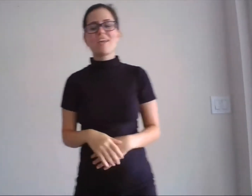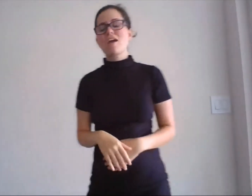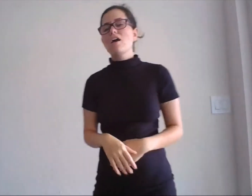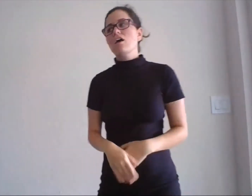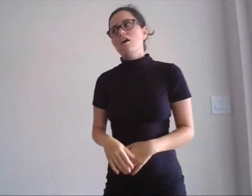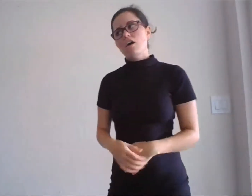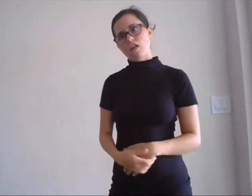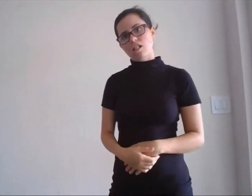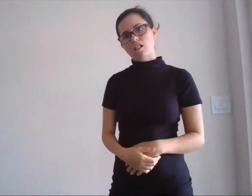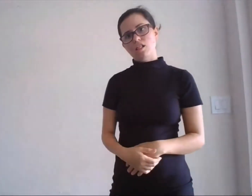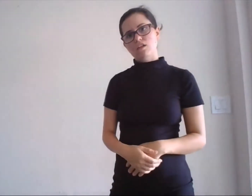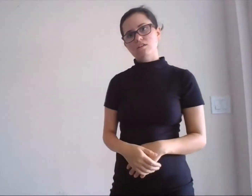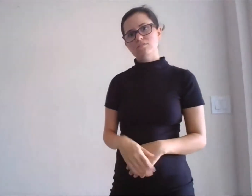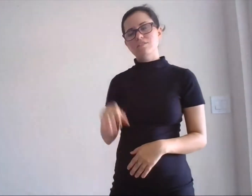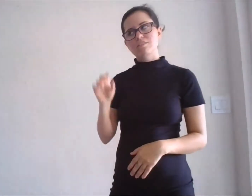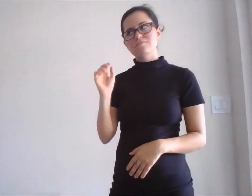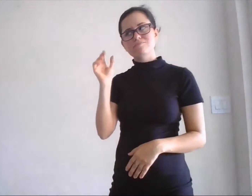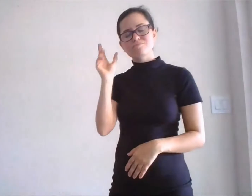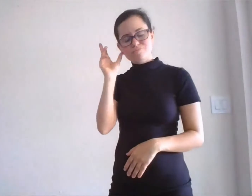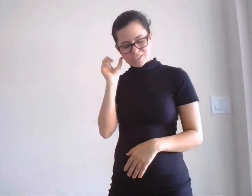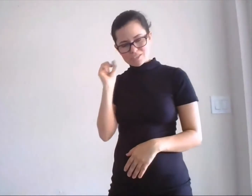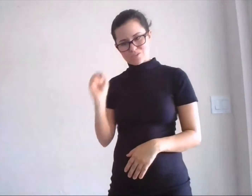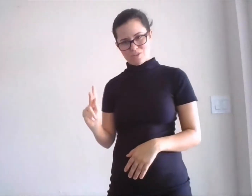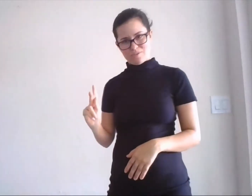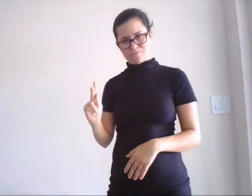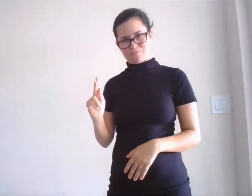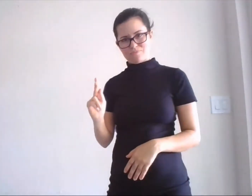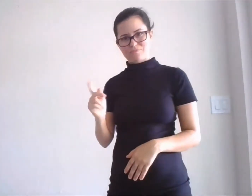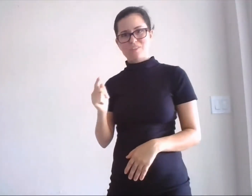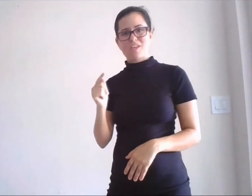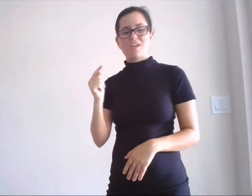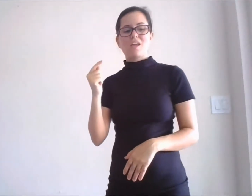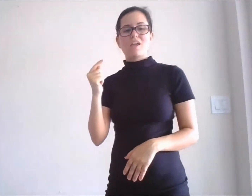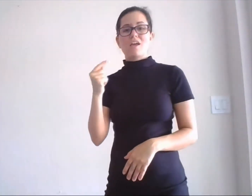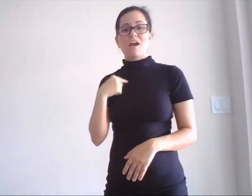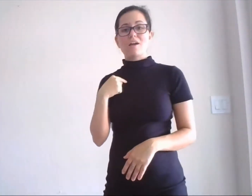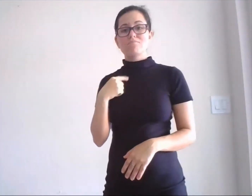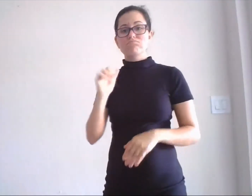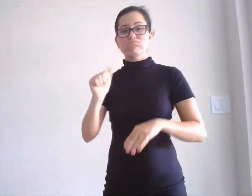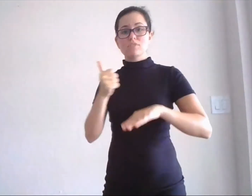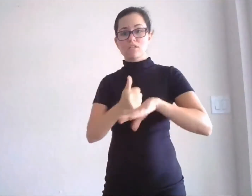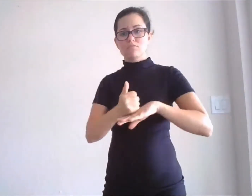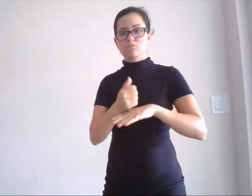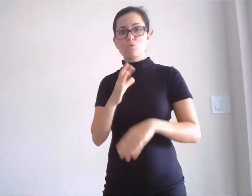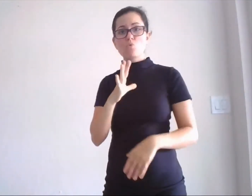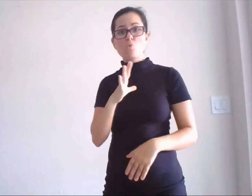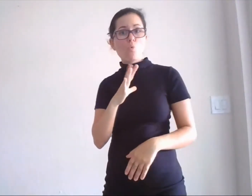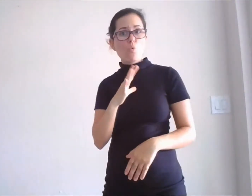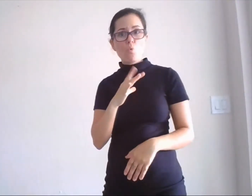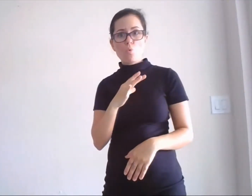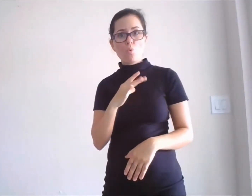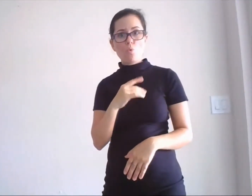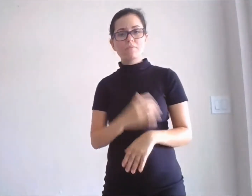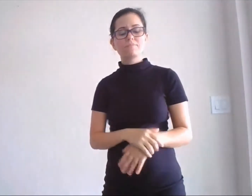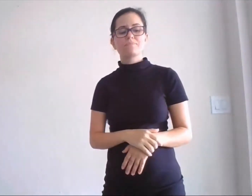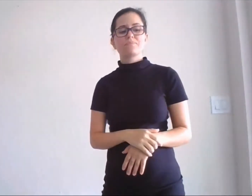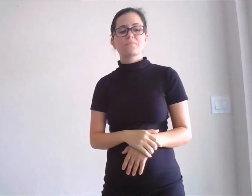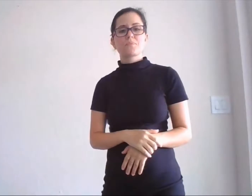here's Johnny. I can say, hey, Google, which I just activated all your Google Homes. You're welcome. Here's